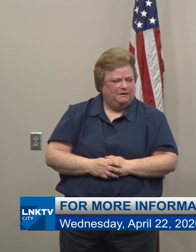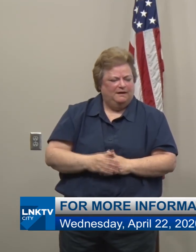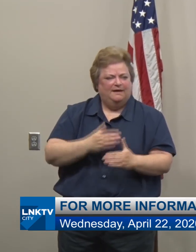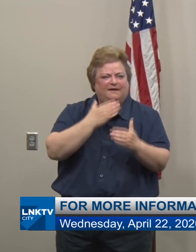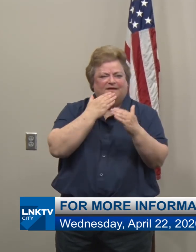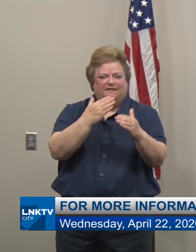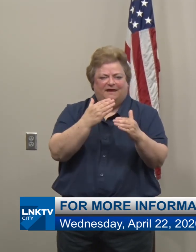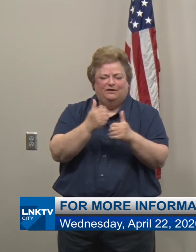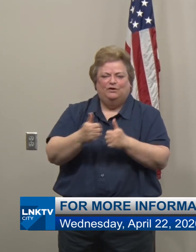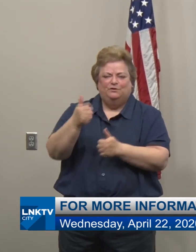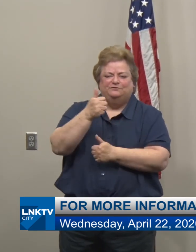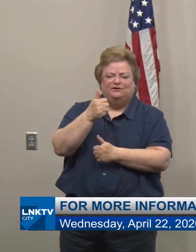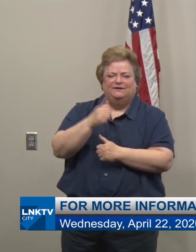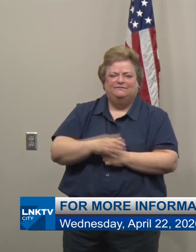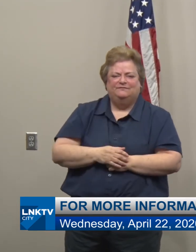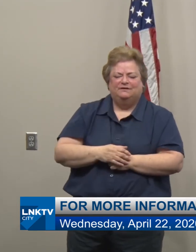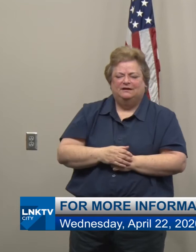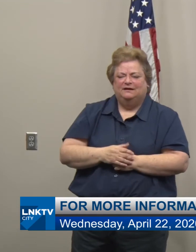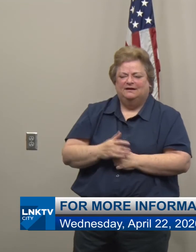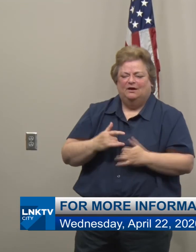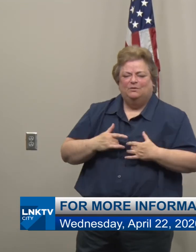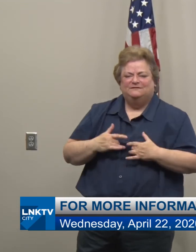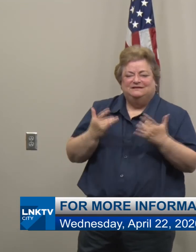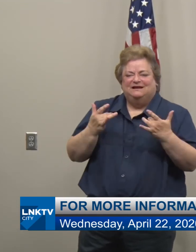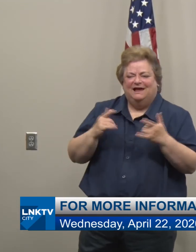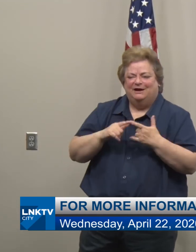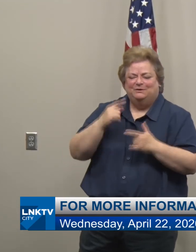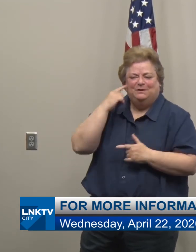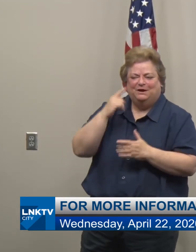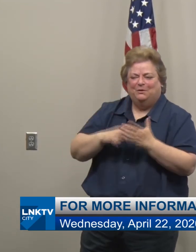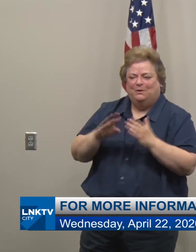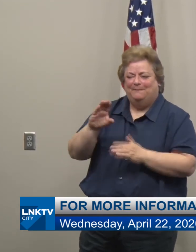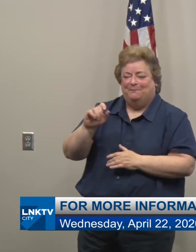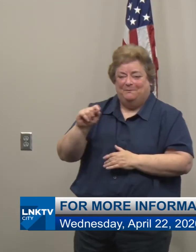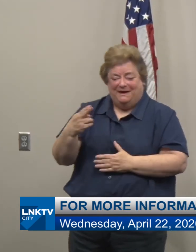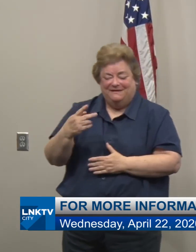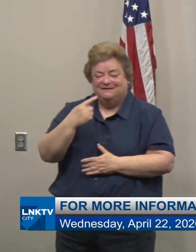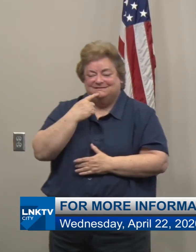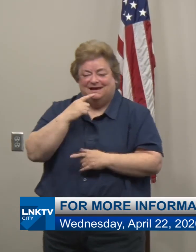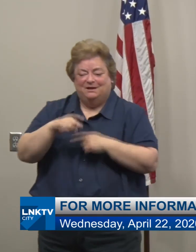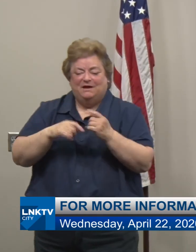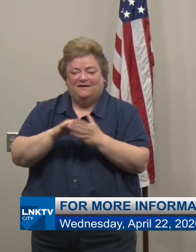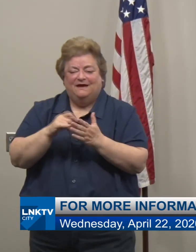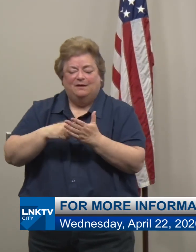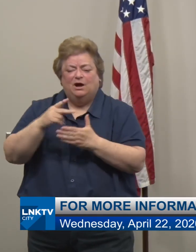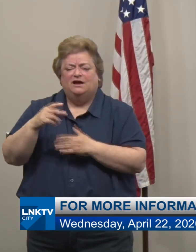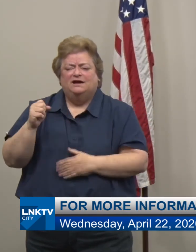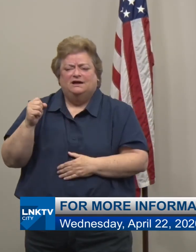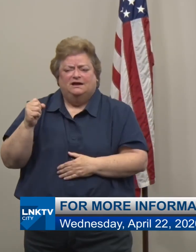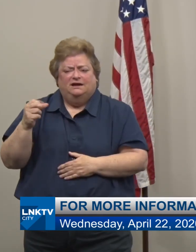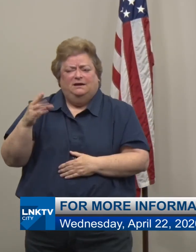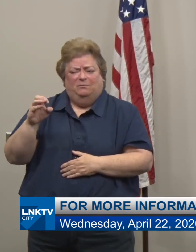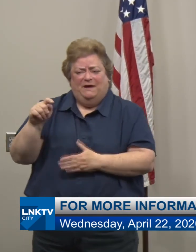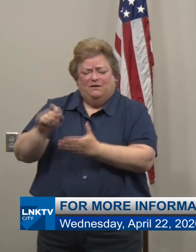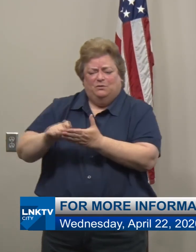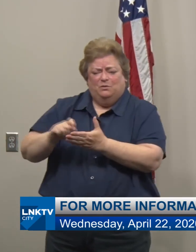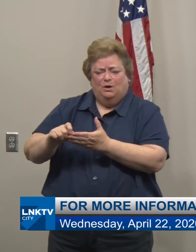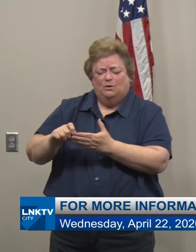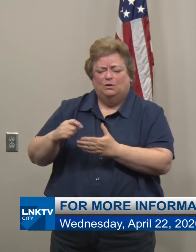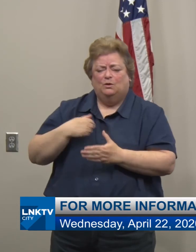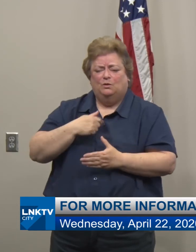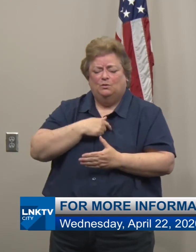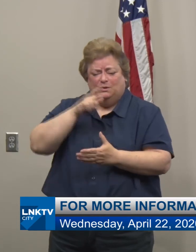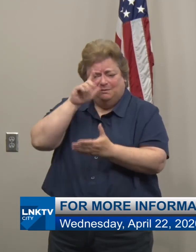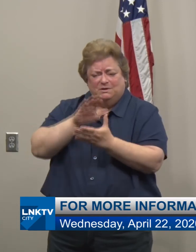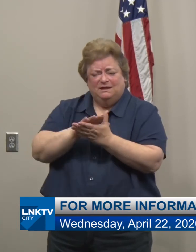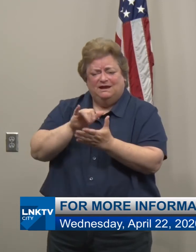Thank you, Chief. It was a delight to hear what Beth had to say about the program, and she also wrote, quote, "We believe, like